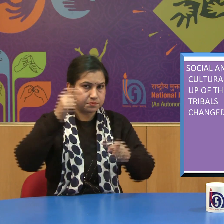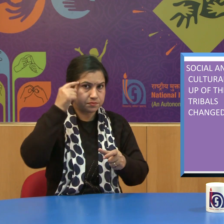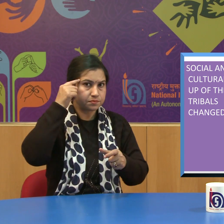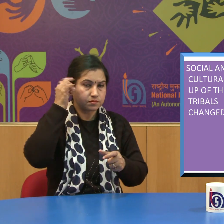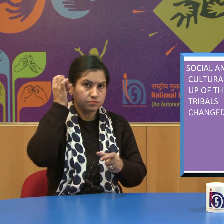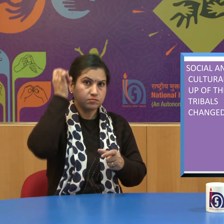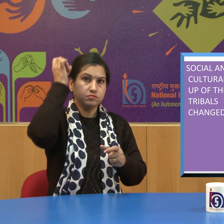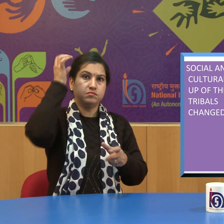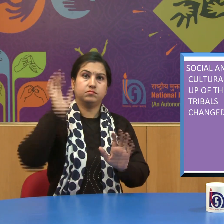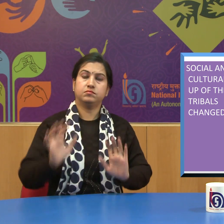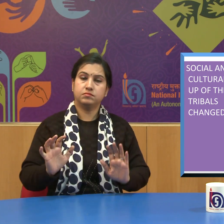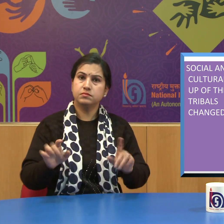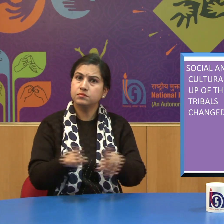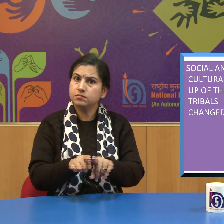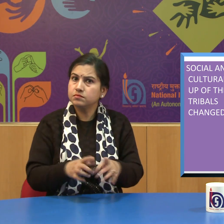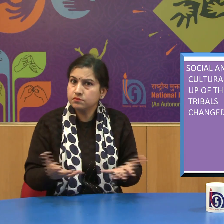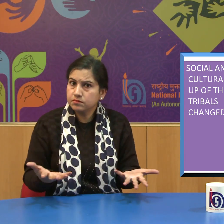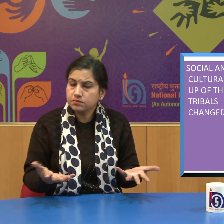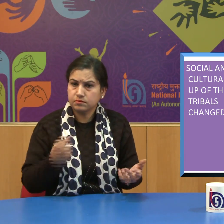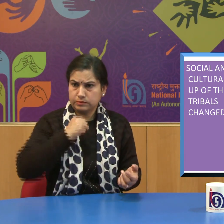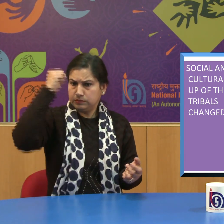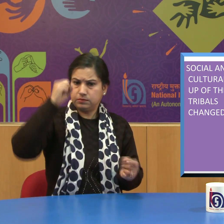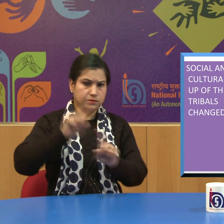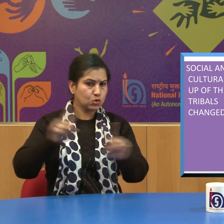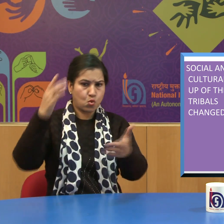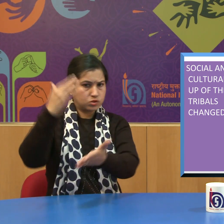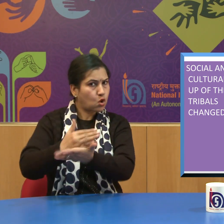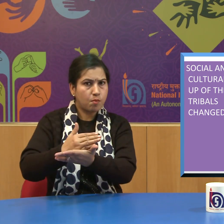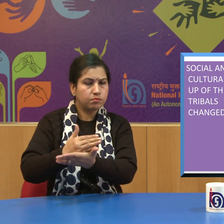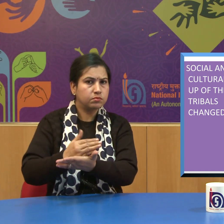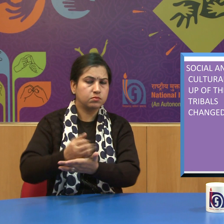that tribal people rebelled against the British rulers.